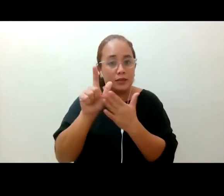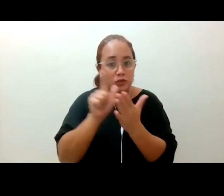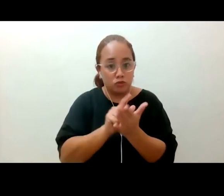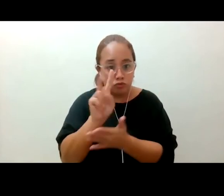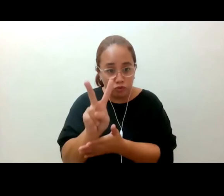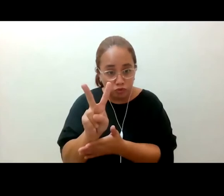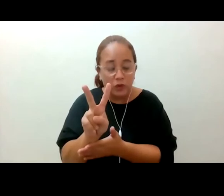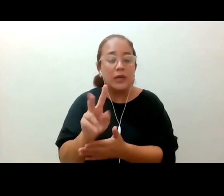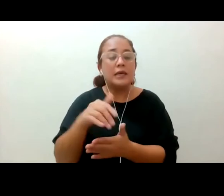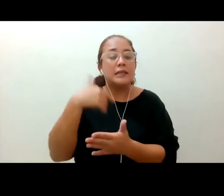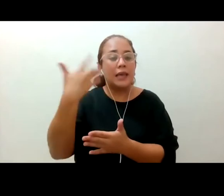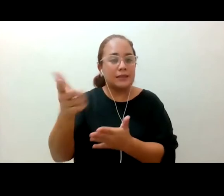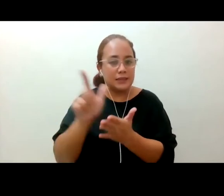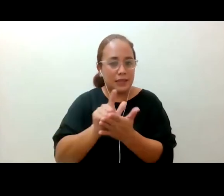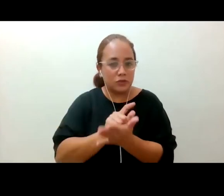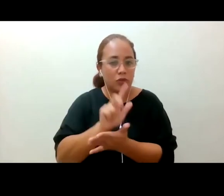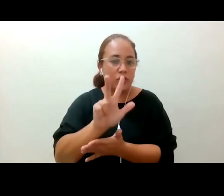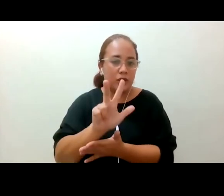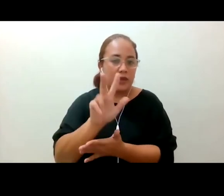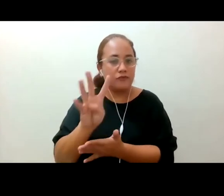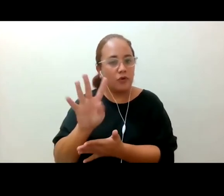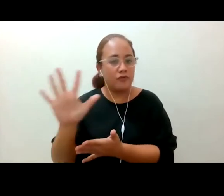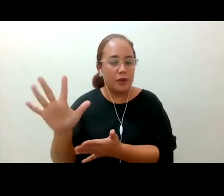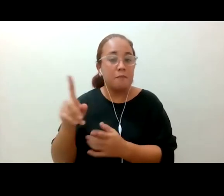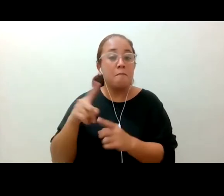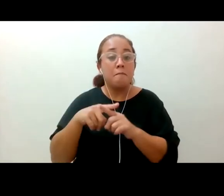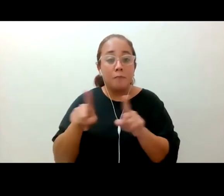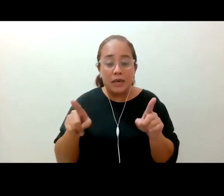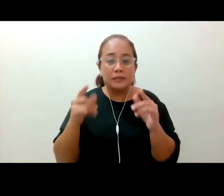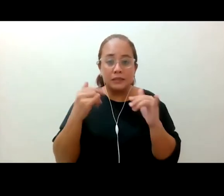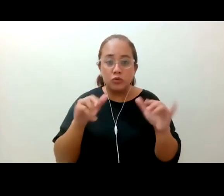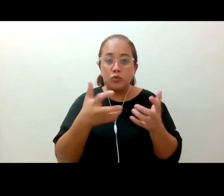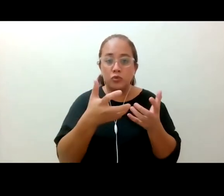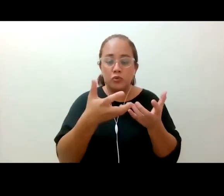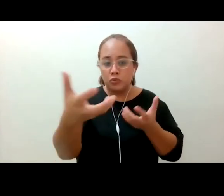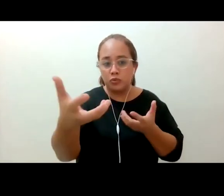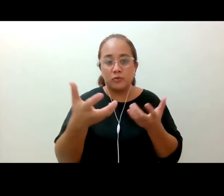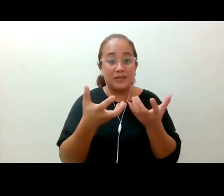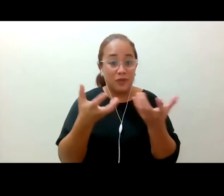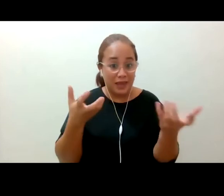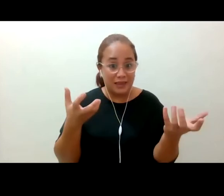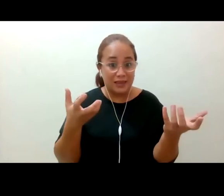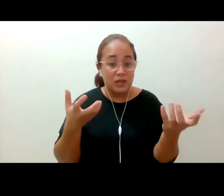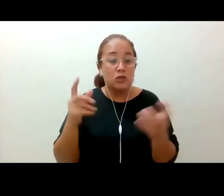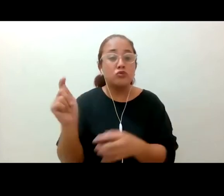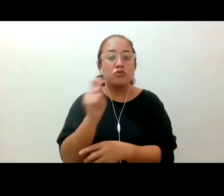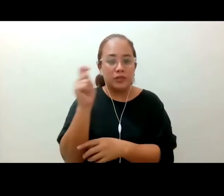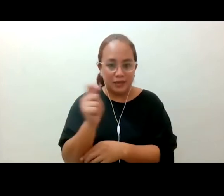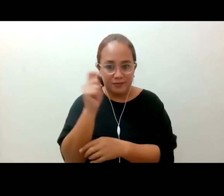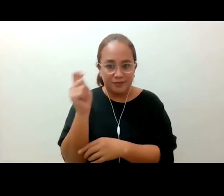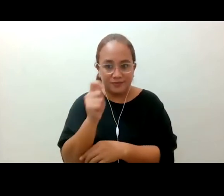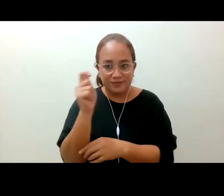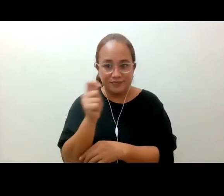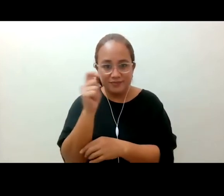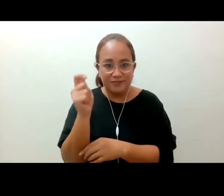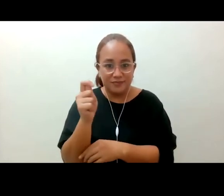lesson 3, 4, 5, however you can divide it up on Tuesday.